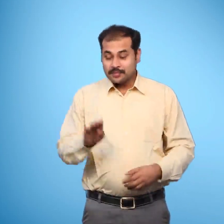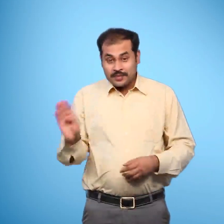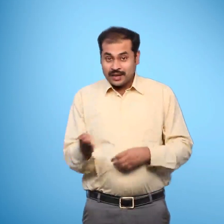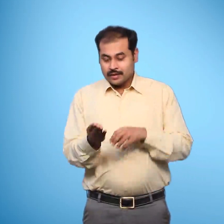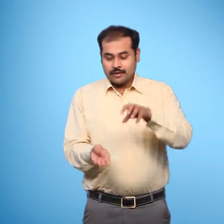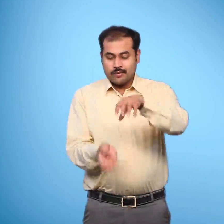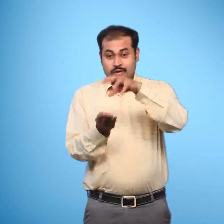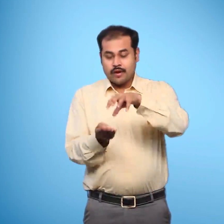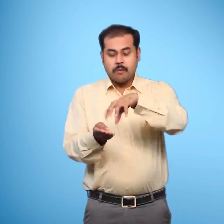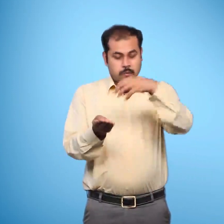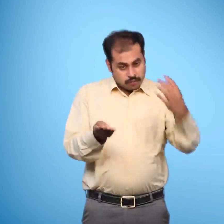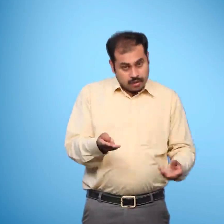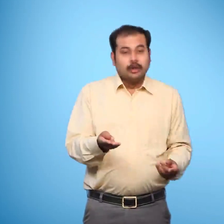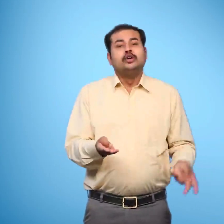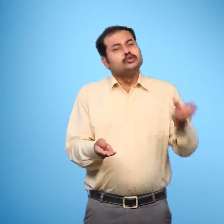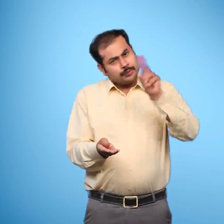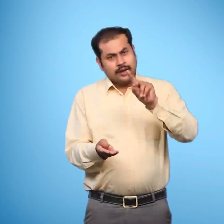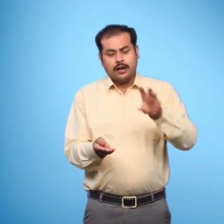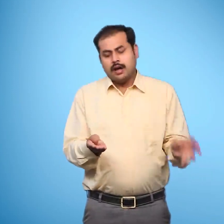Each player gets 2 turns.